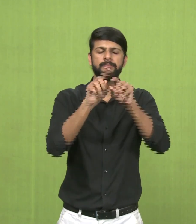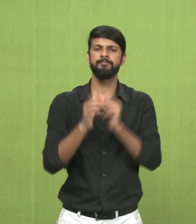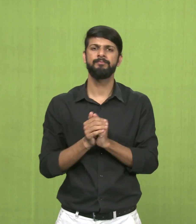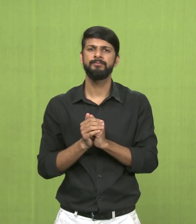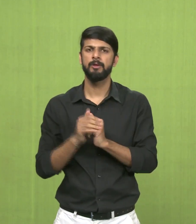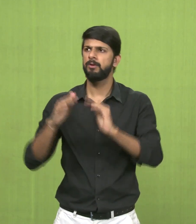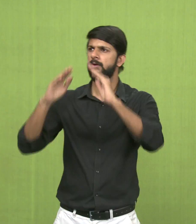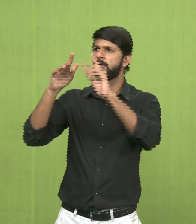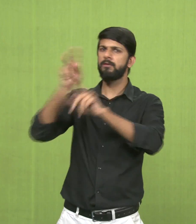Improvisation.